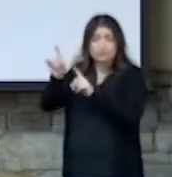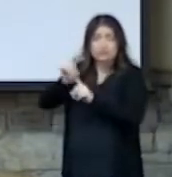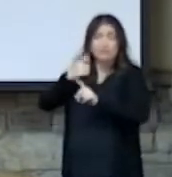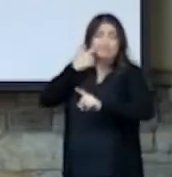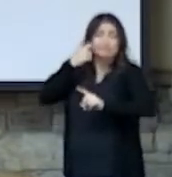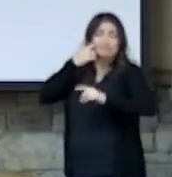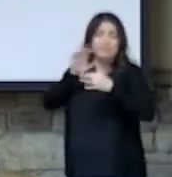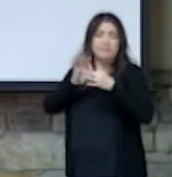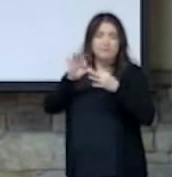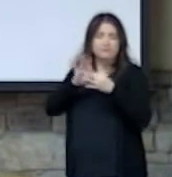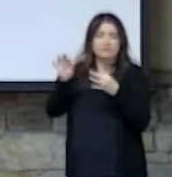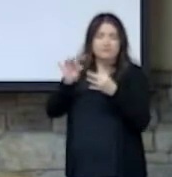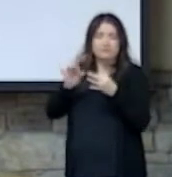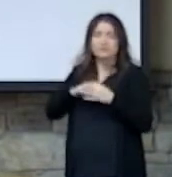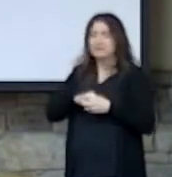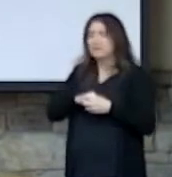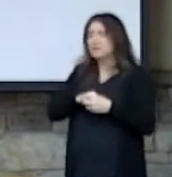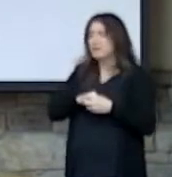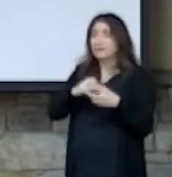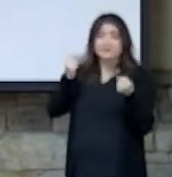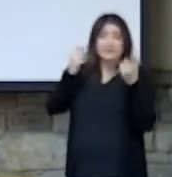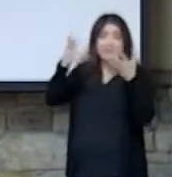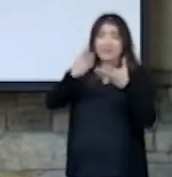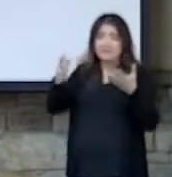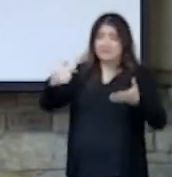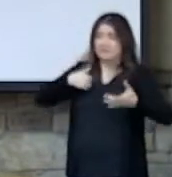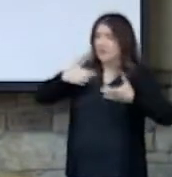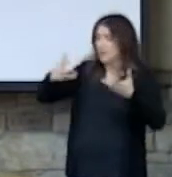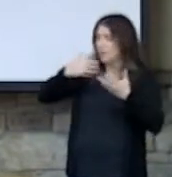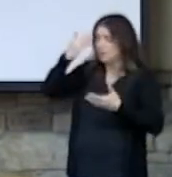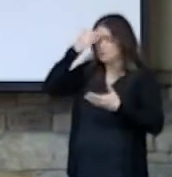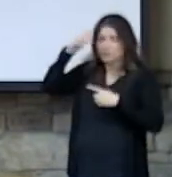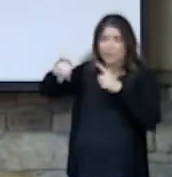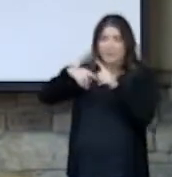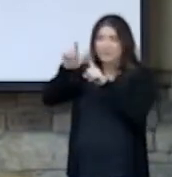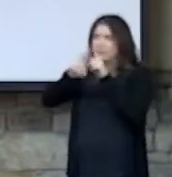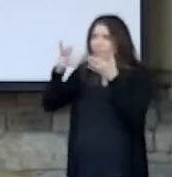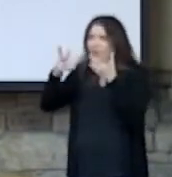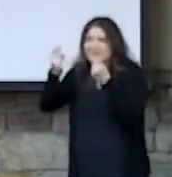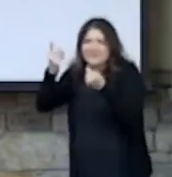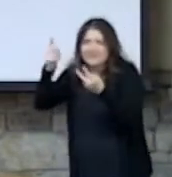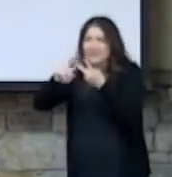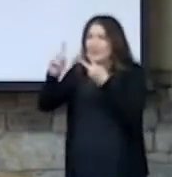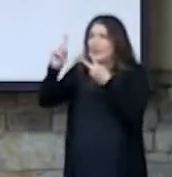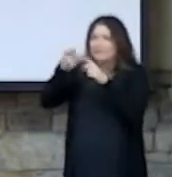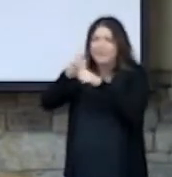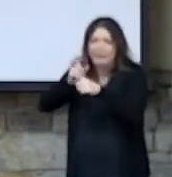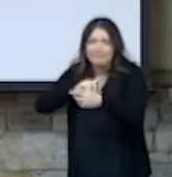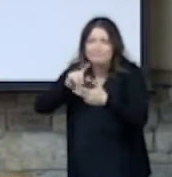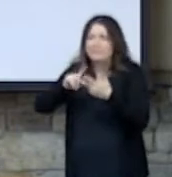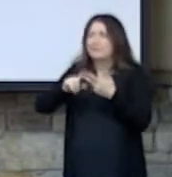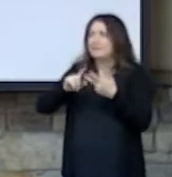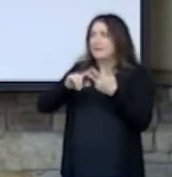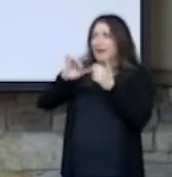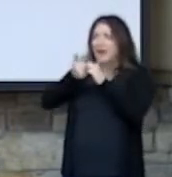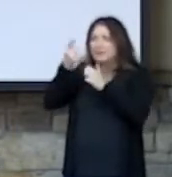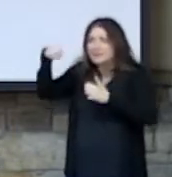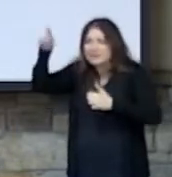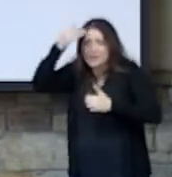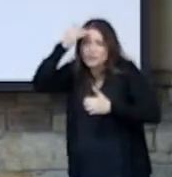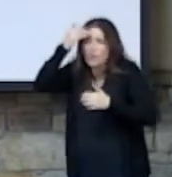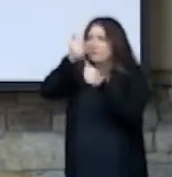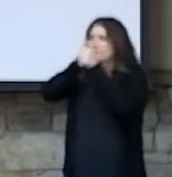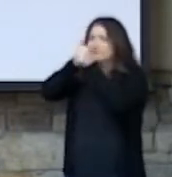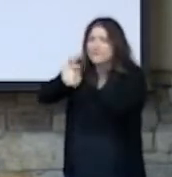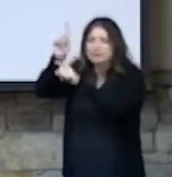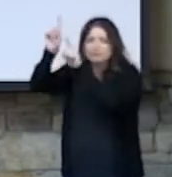ago. There's a lot of things I would like to know about this star. What is it? Where did it come from? How did they know to follow